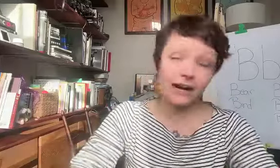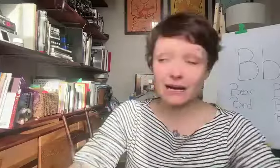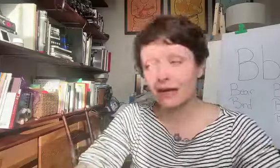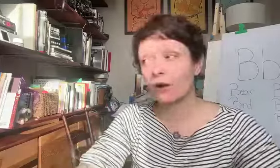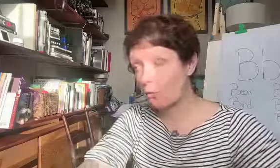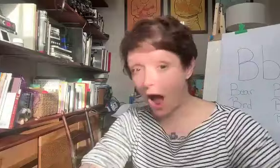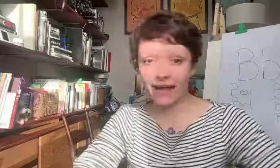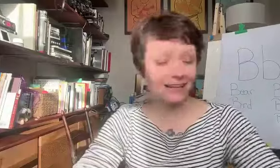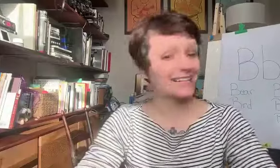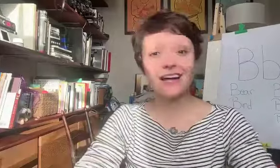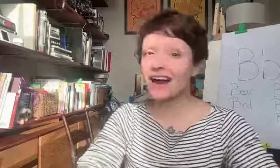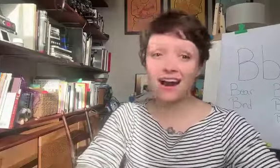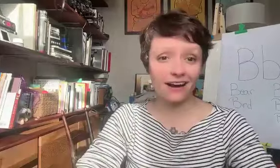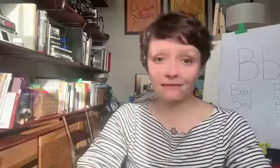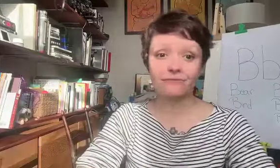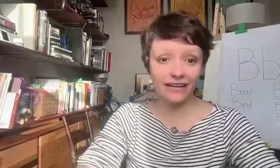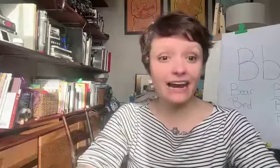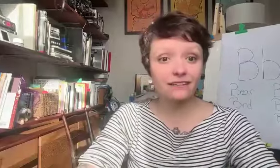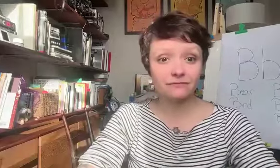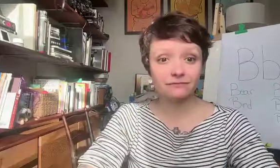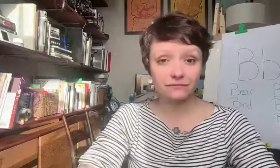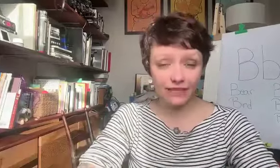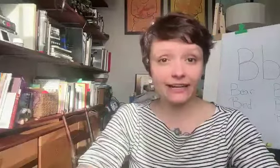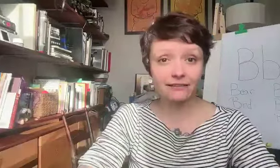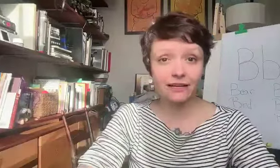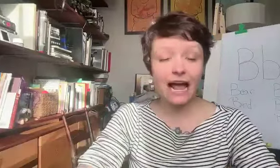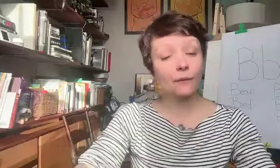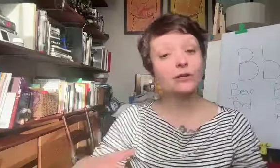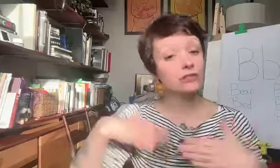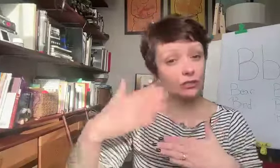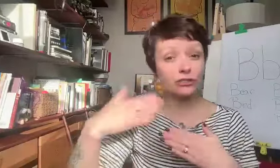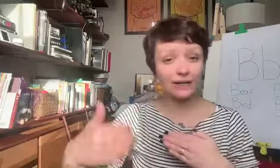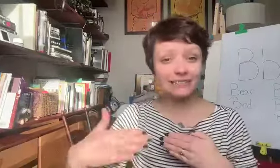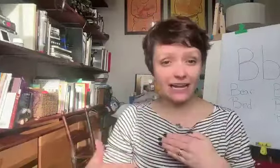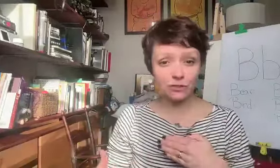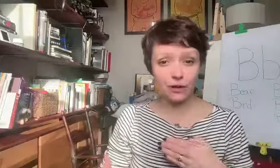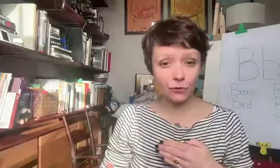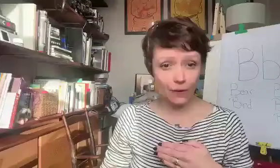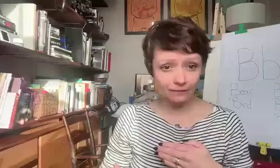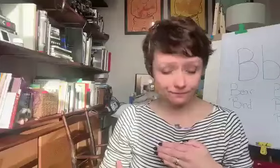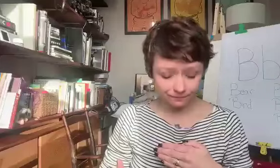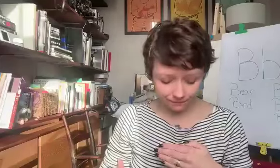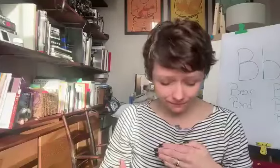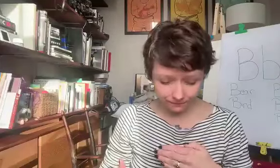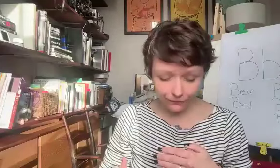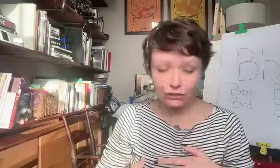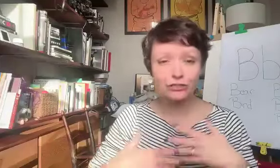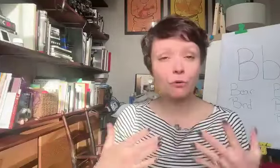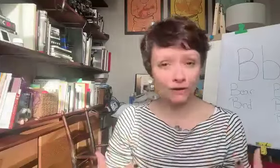going to be a quiet class. No. They get it. They get it. And when you start doing signs throughout the way to support